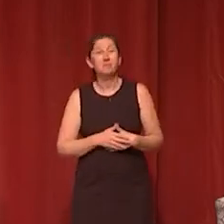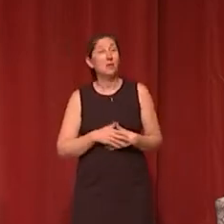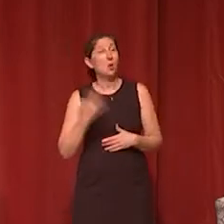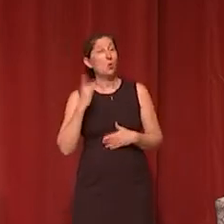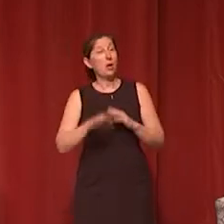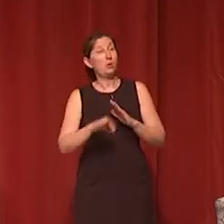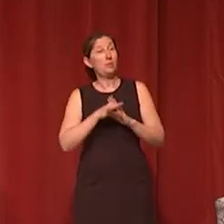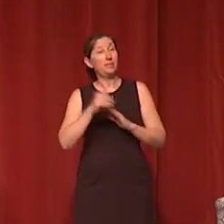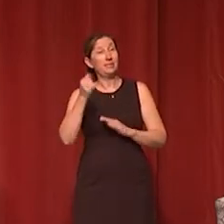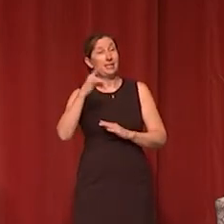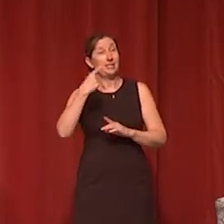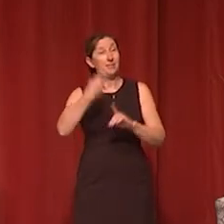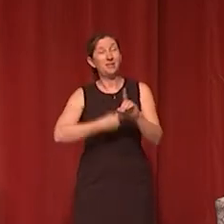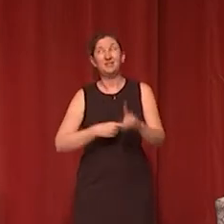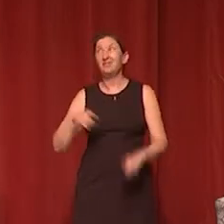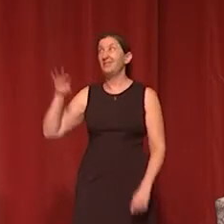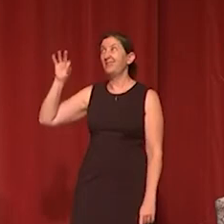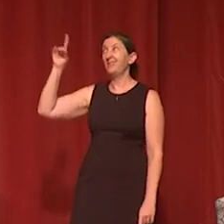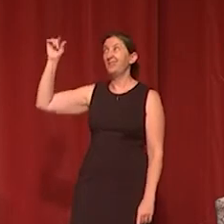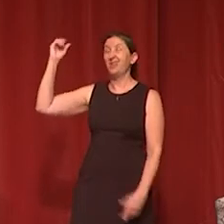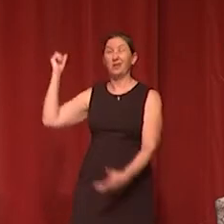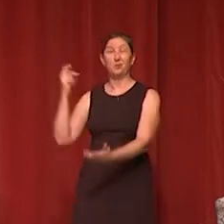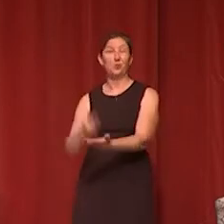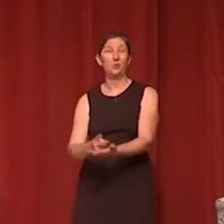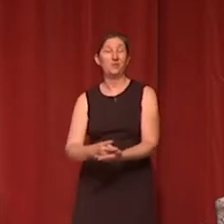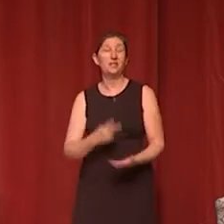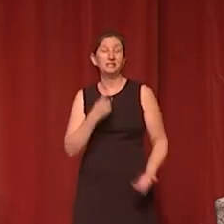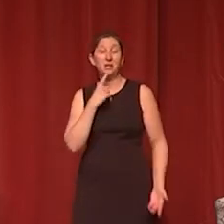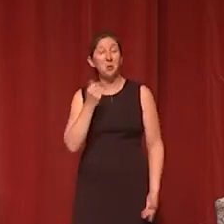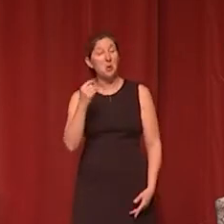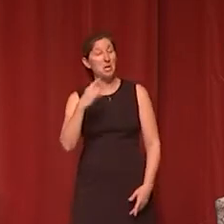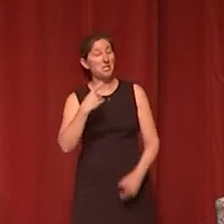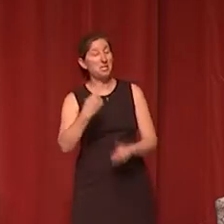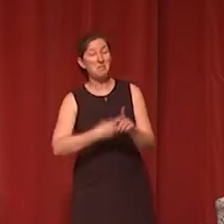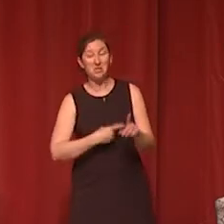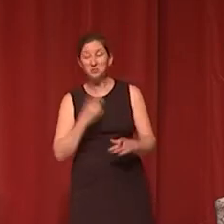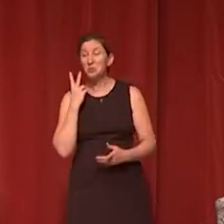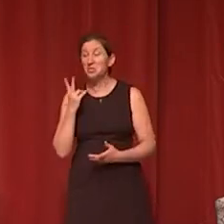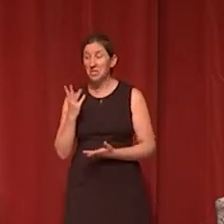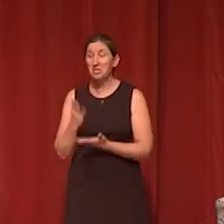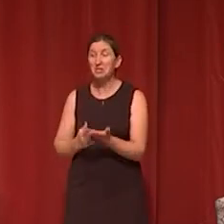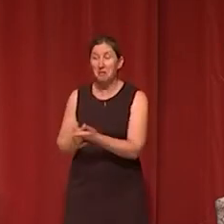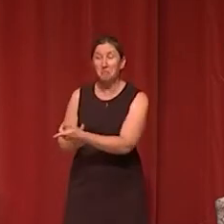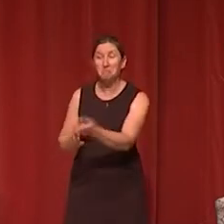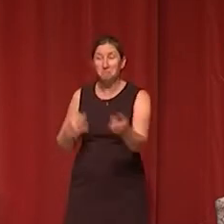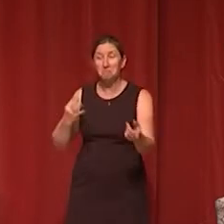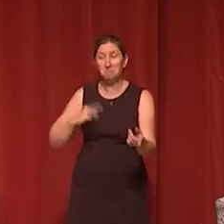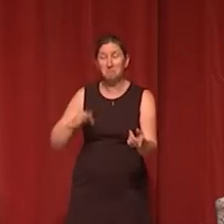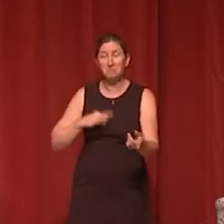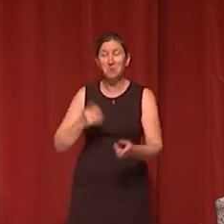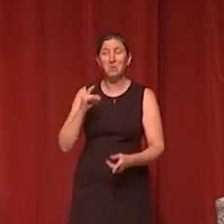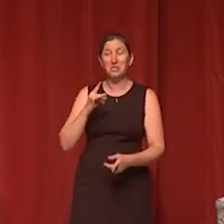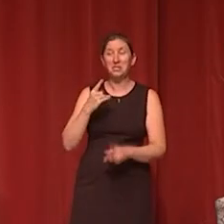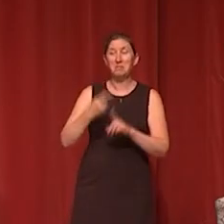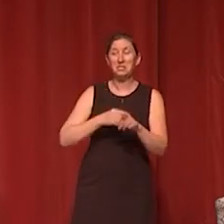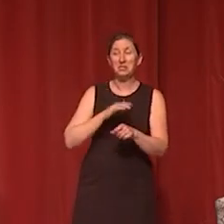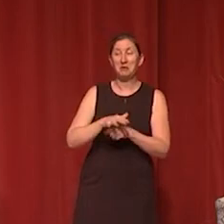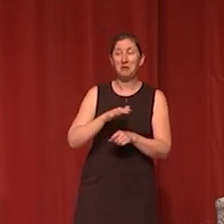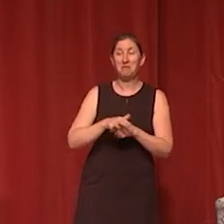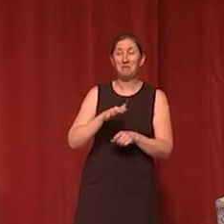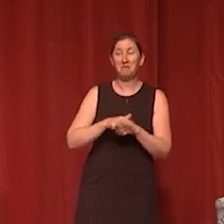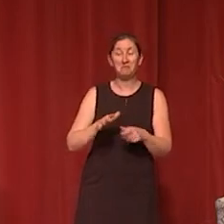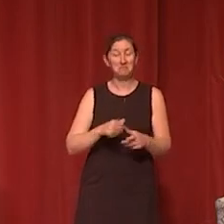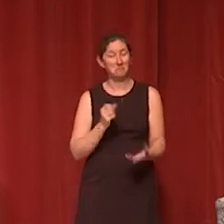was the accelerated approval. That was the marker which showed benefit, and the FDA wanted to make sure the therapy was there for patients. So again, sort of goes back